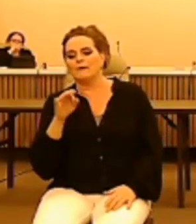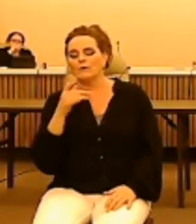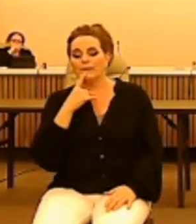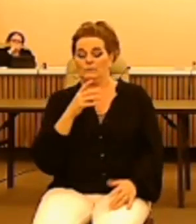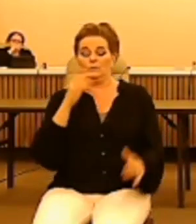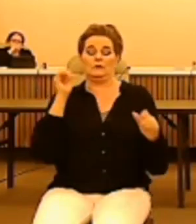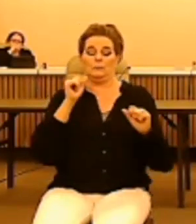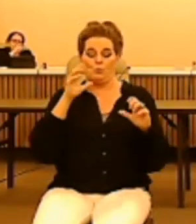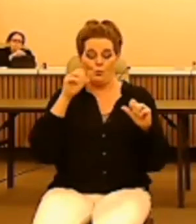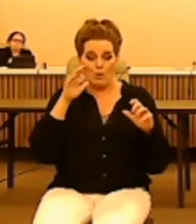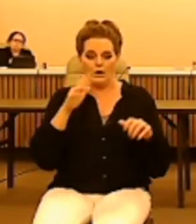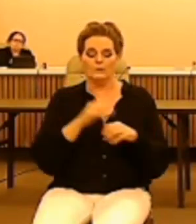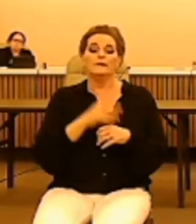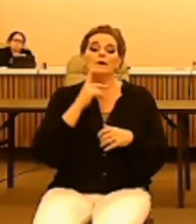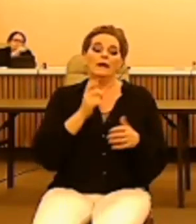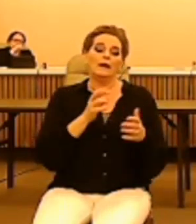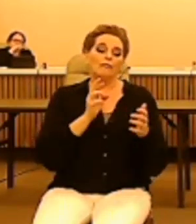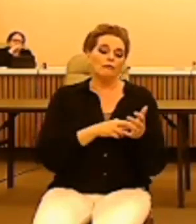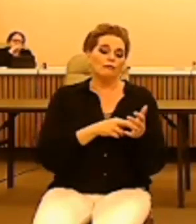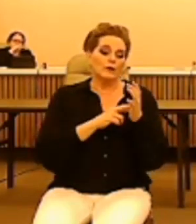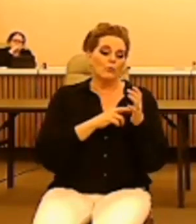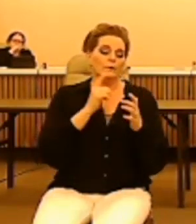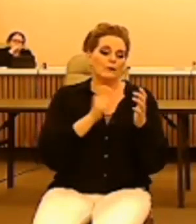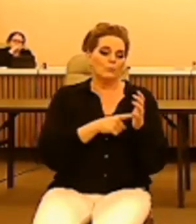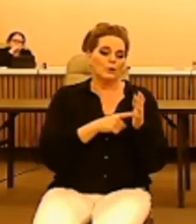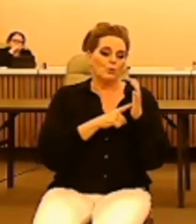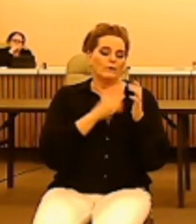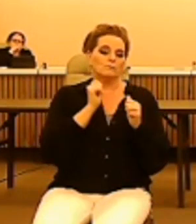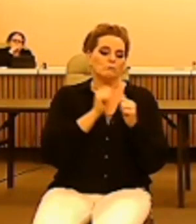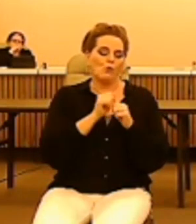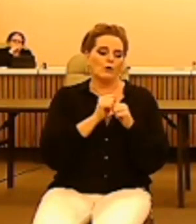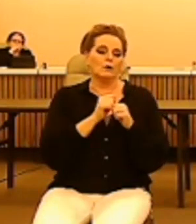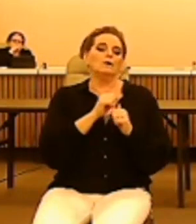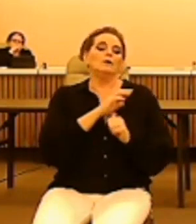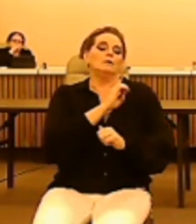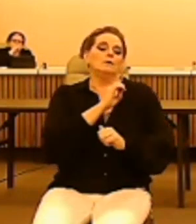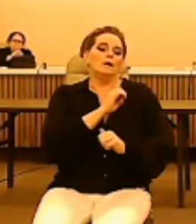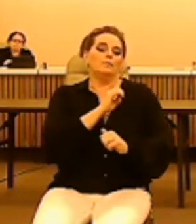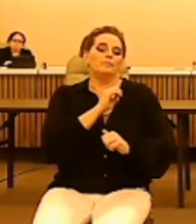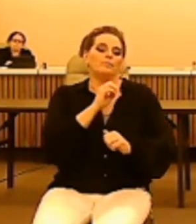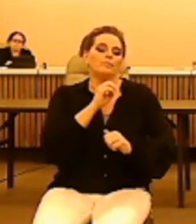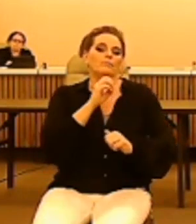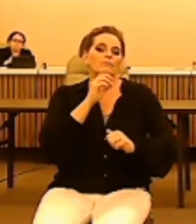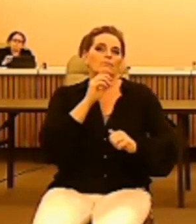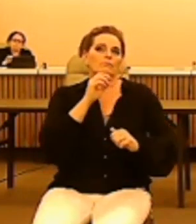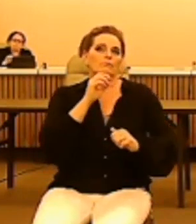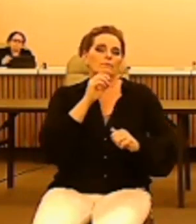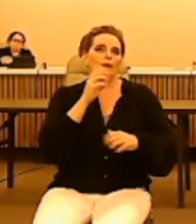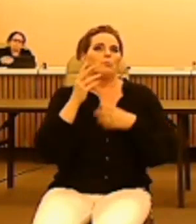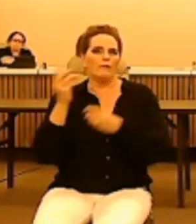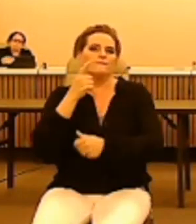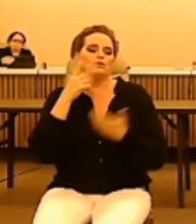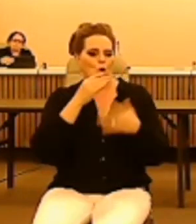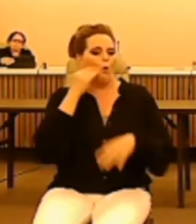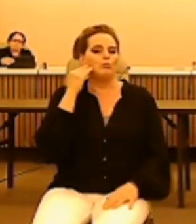incredible. It requires more stringent energy building, building more efficient